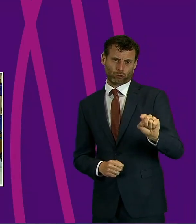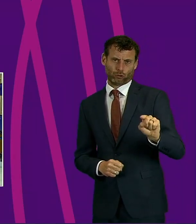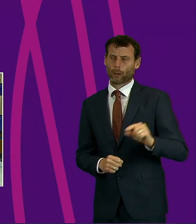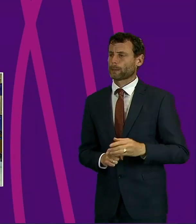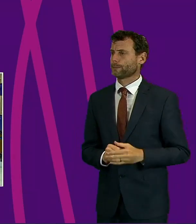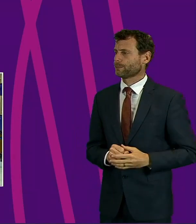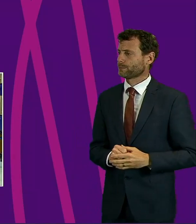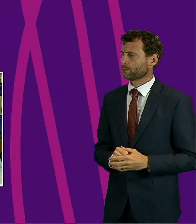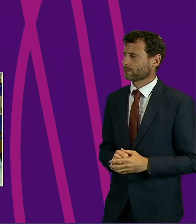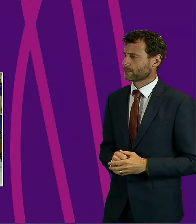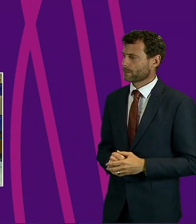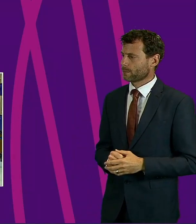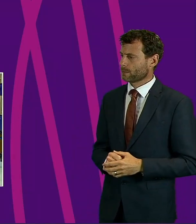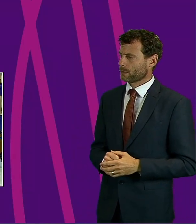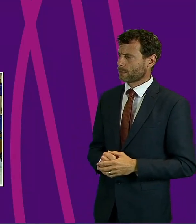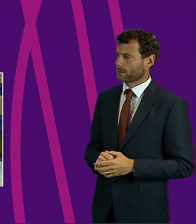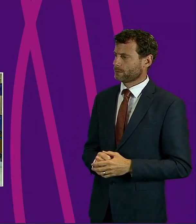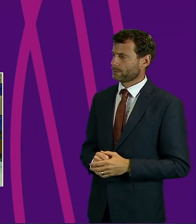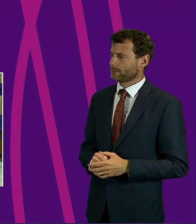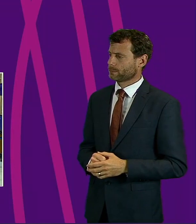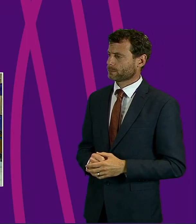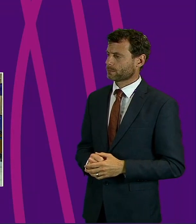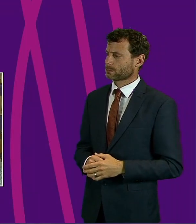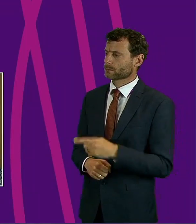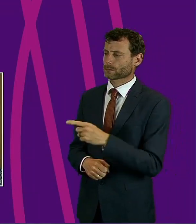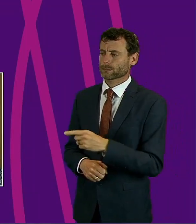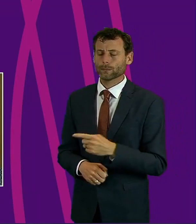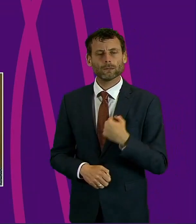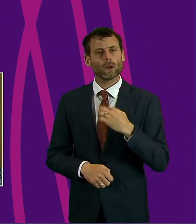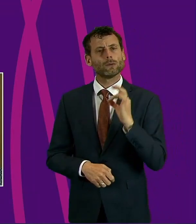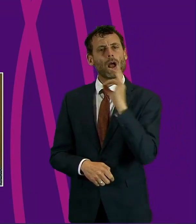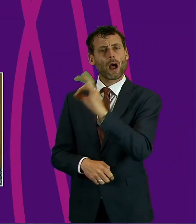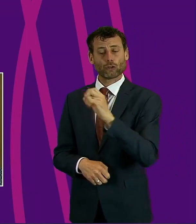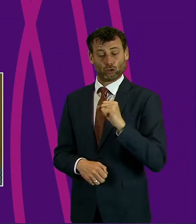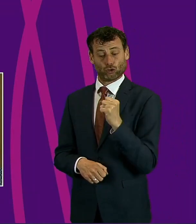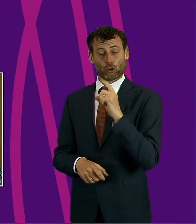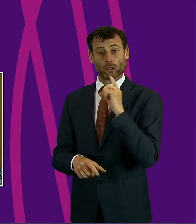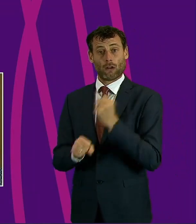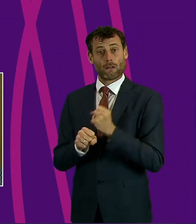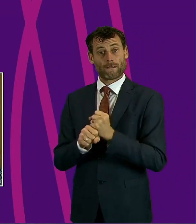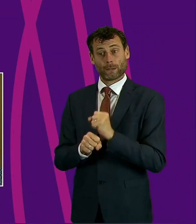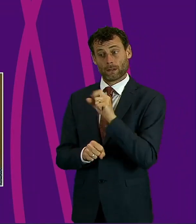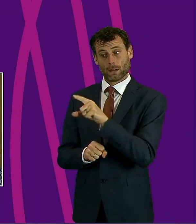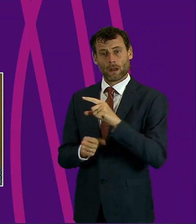Liz Smith. To ask the First Minister what action the Scottish Government is taking to ensure that all